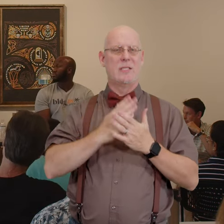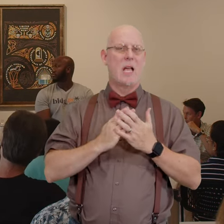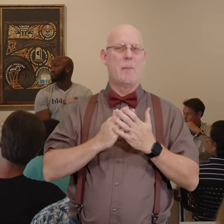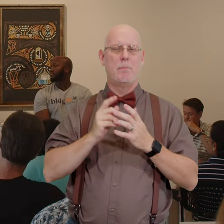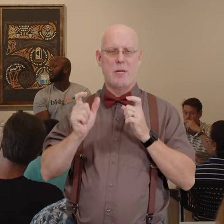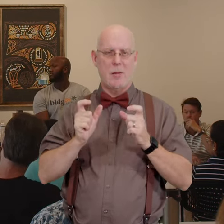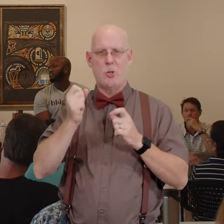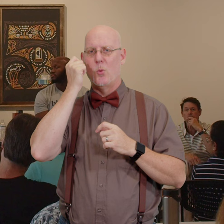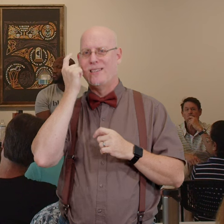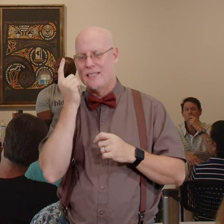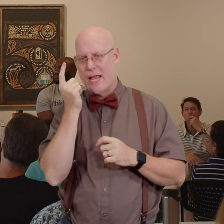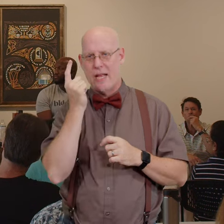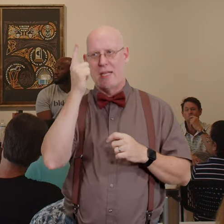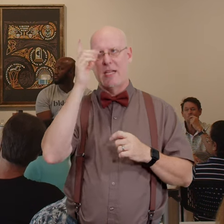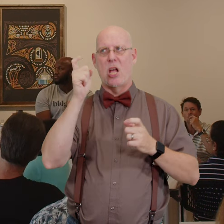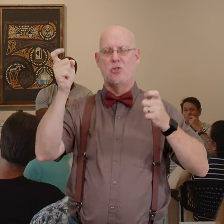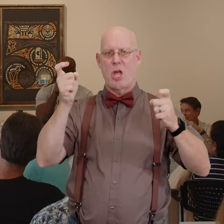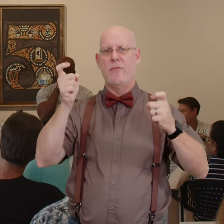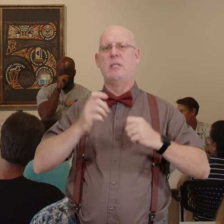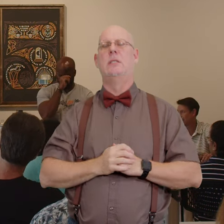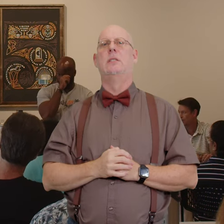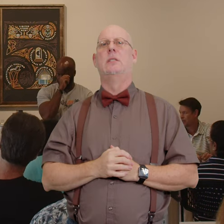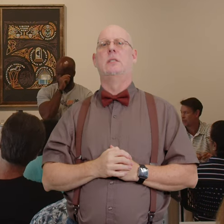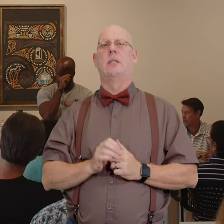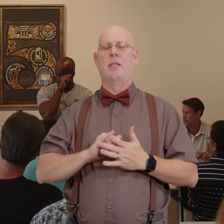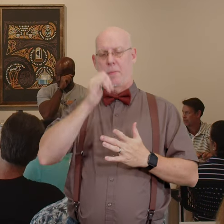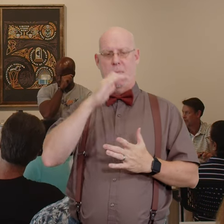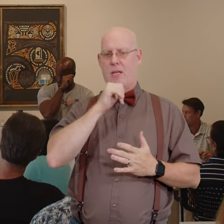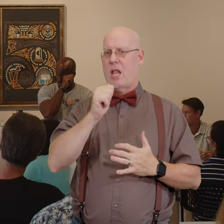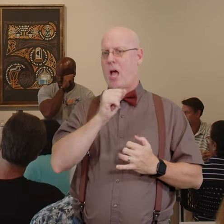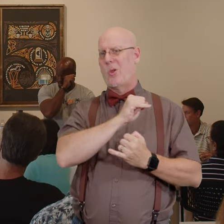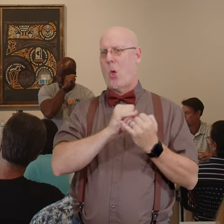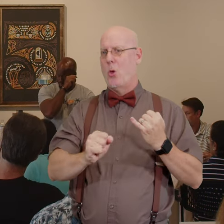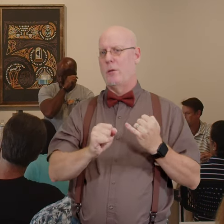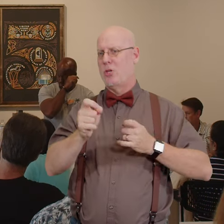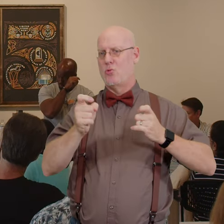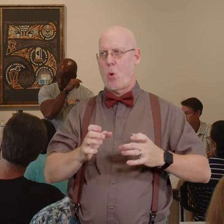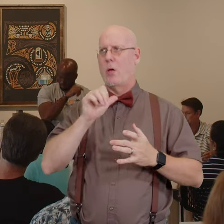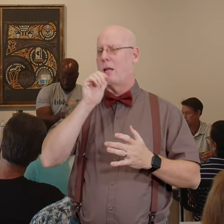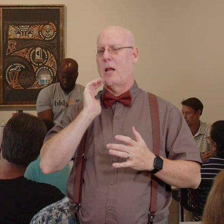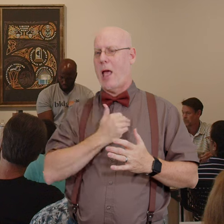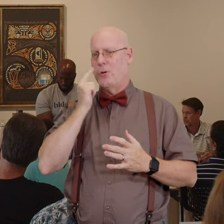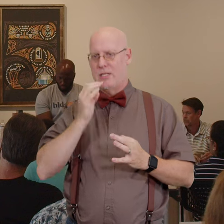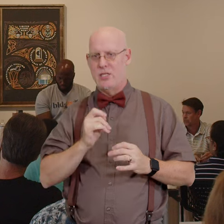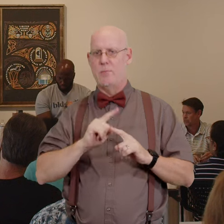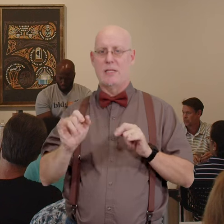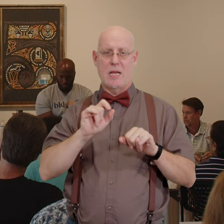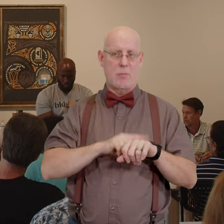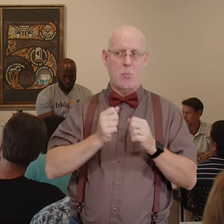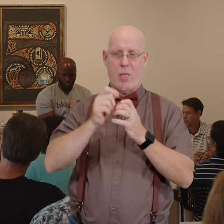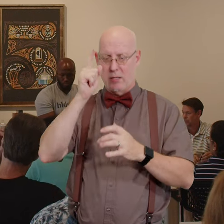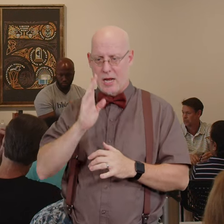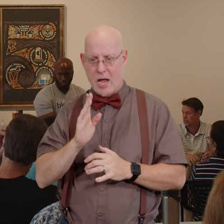workaround for some apologists to understand God's sovereignty, that man is not ultimately in control. It's not ultimately his decision, but yet at